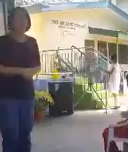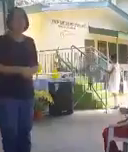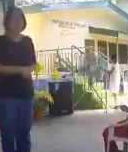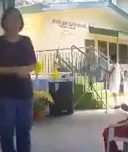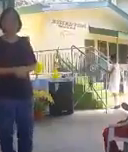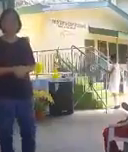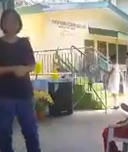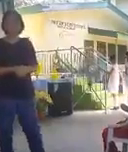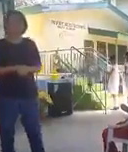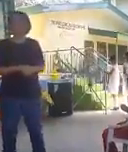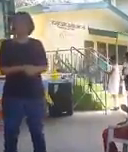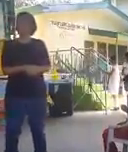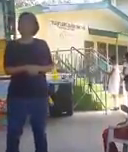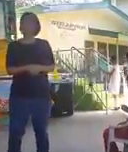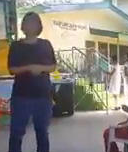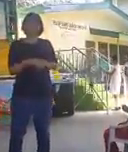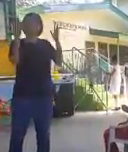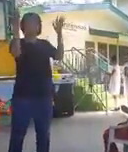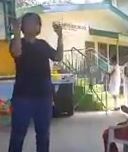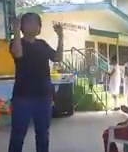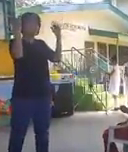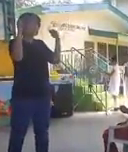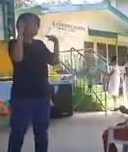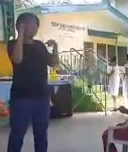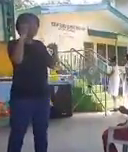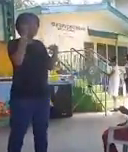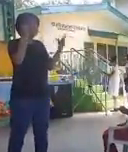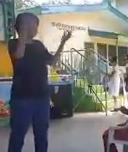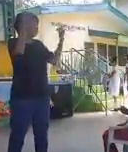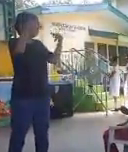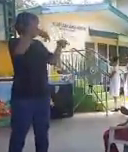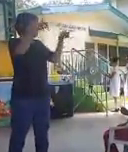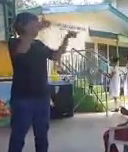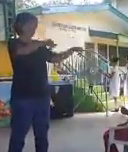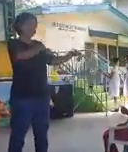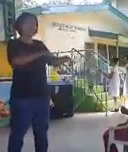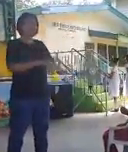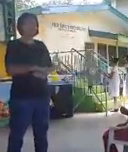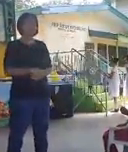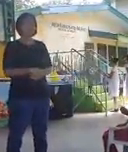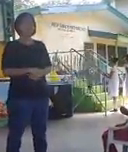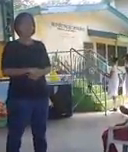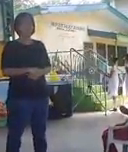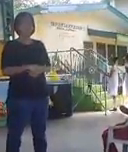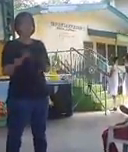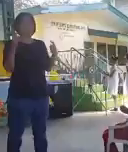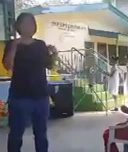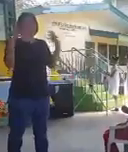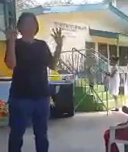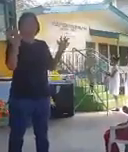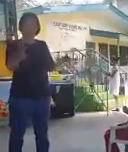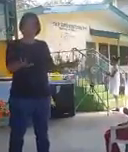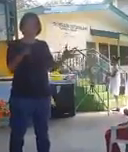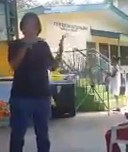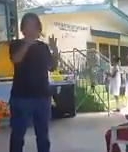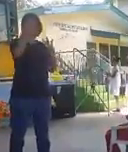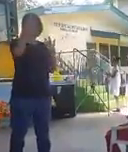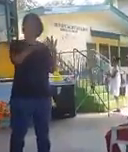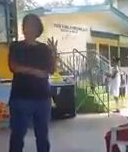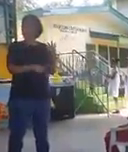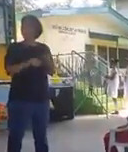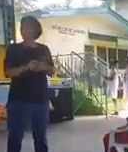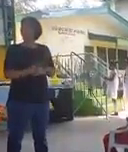Ayan. So, we hope that you will stay until the rest of our